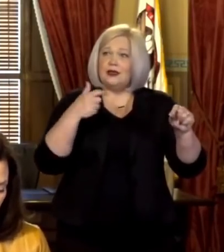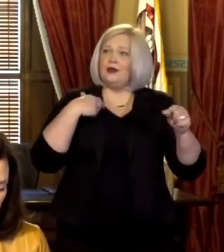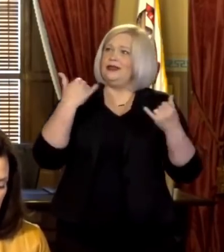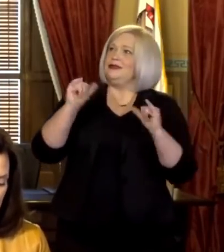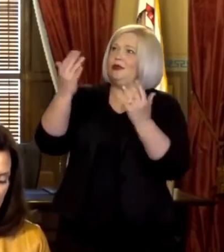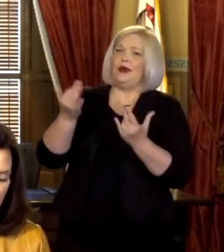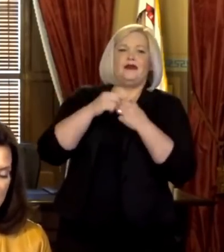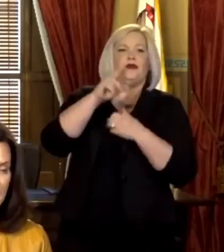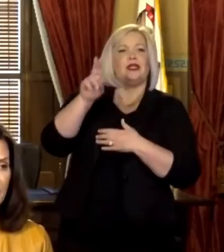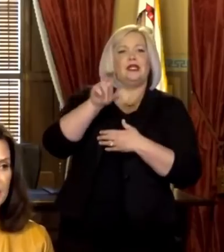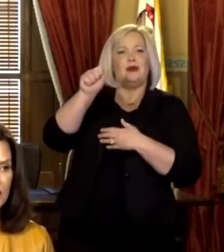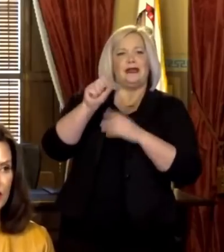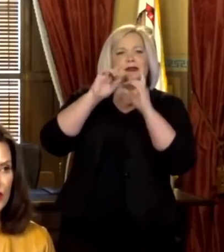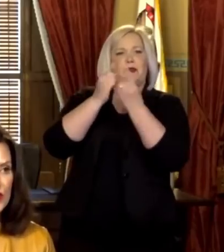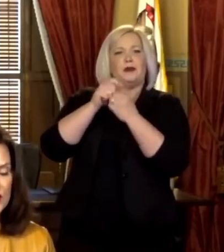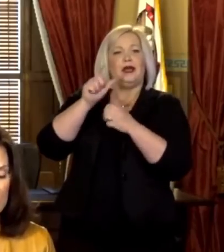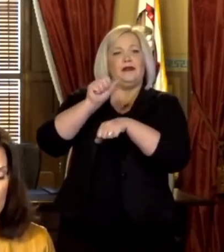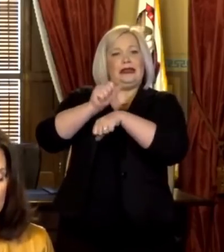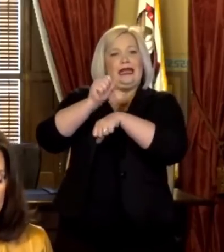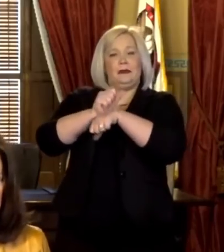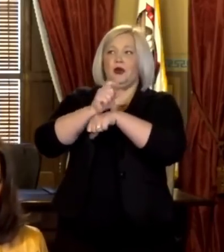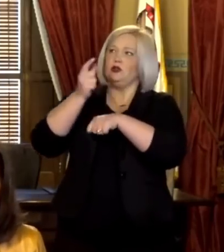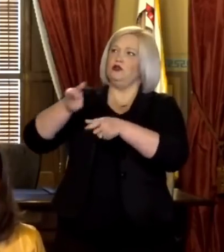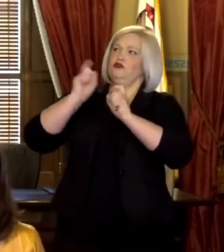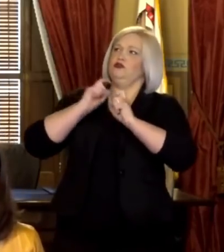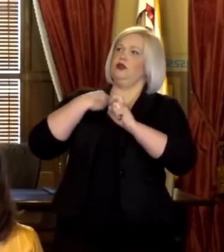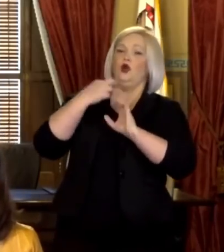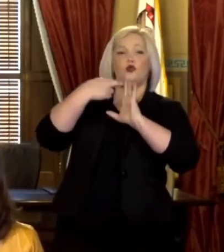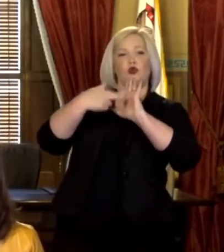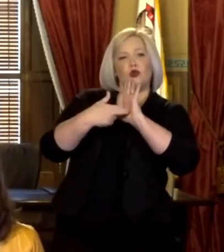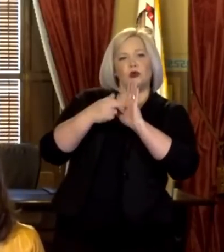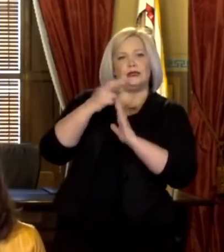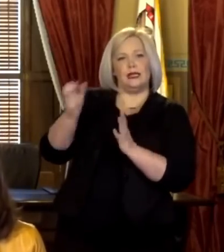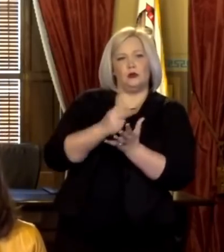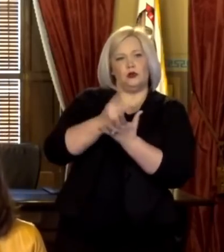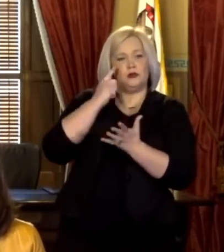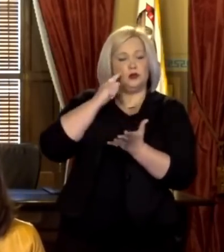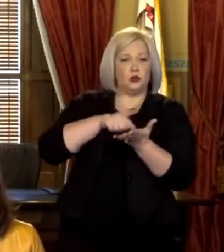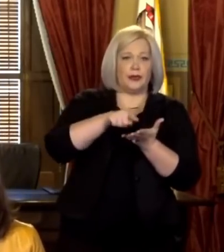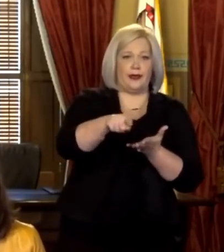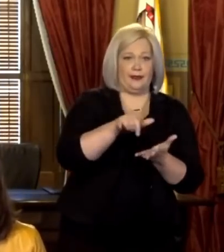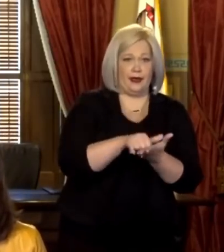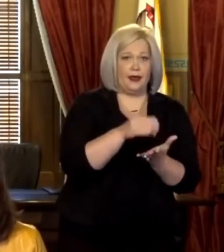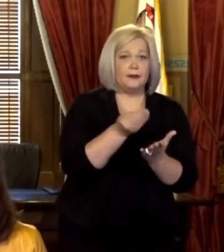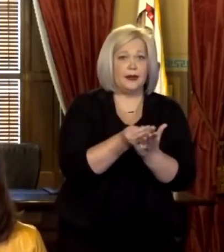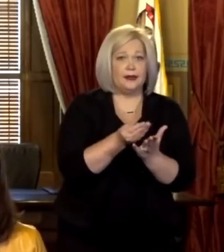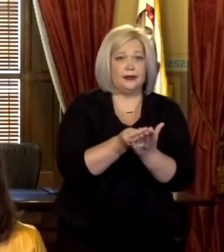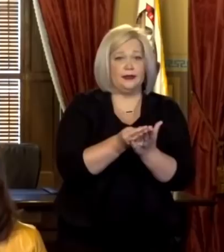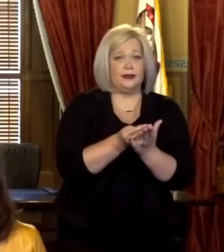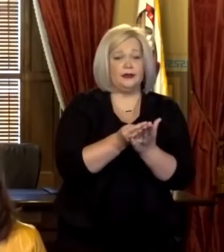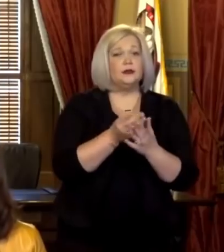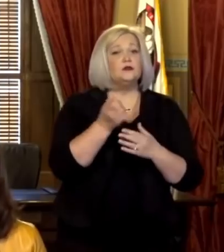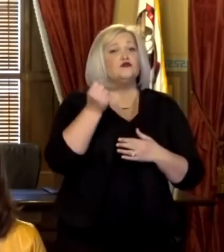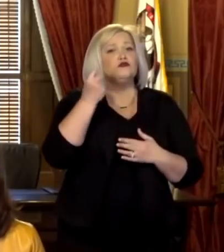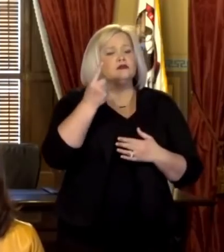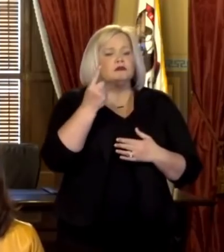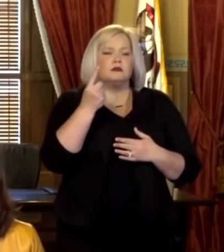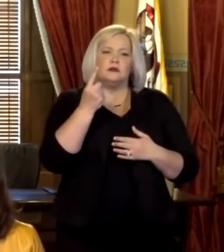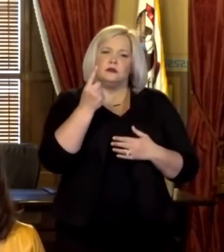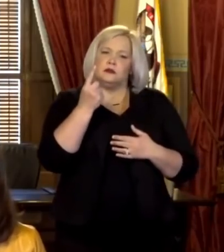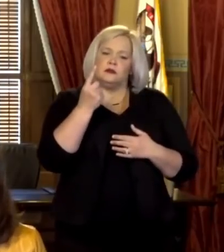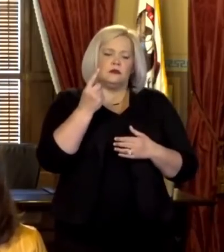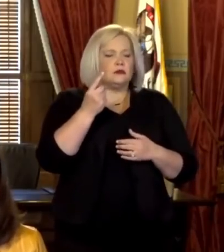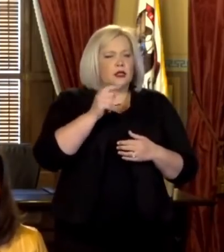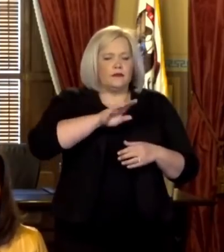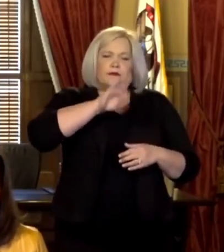U.S. Department of Labor to give us the rules and authorization to pay. I just want to say I understand how frustrating this